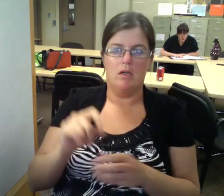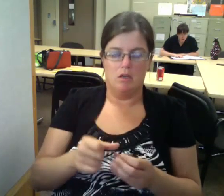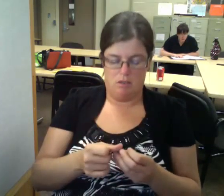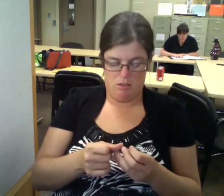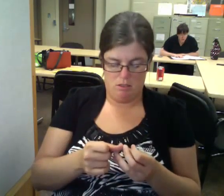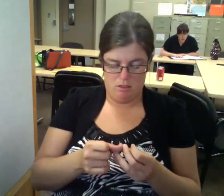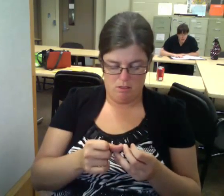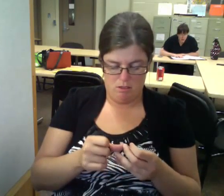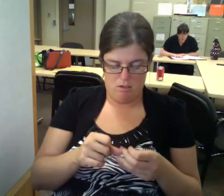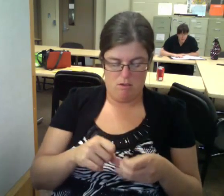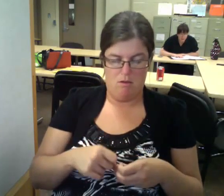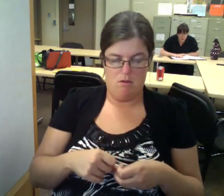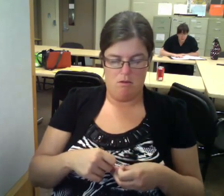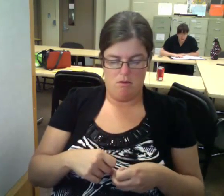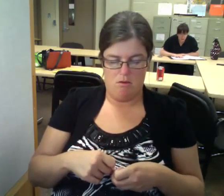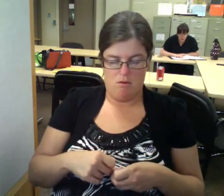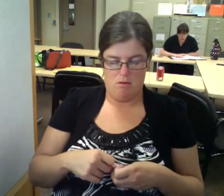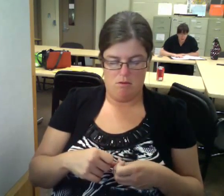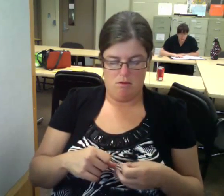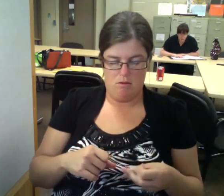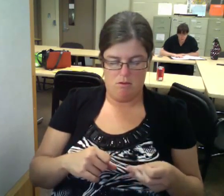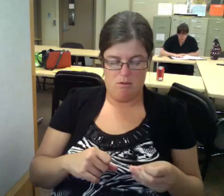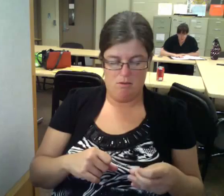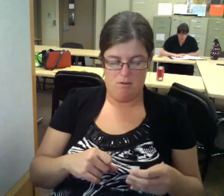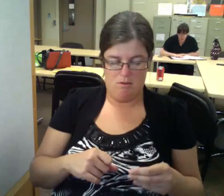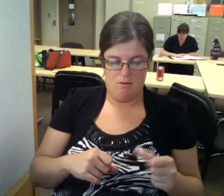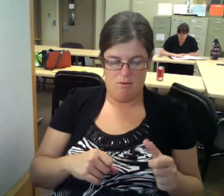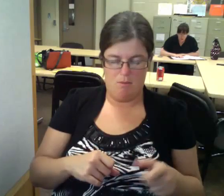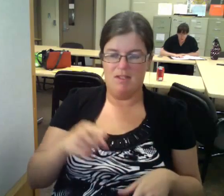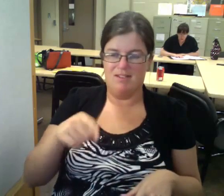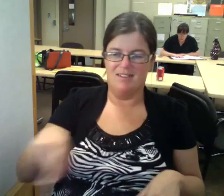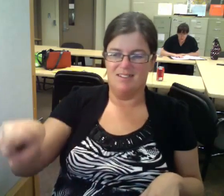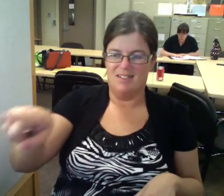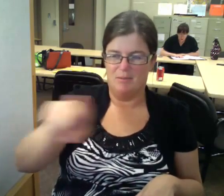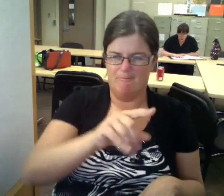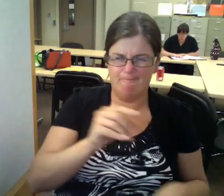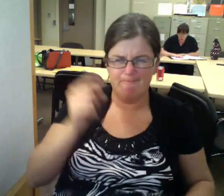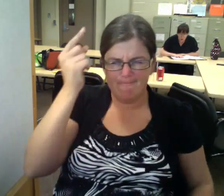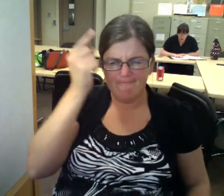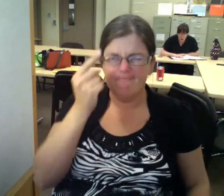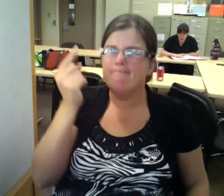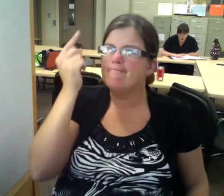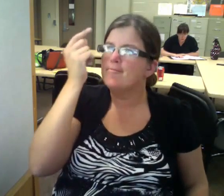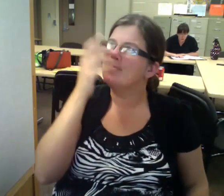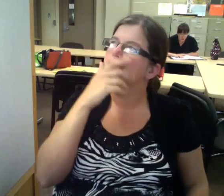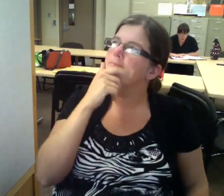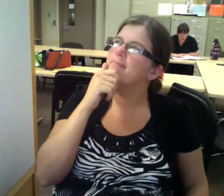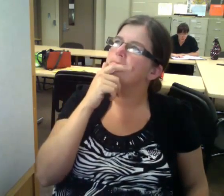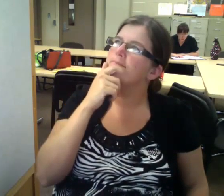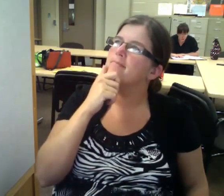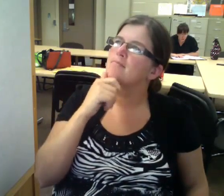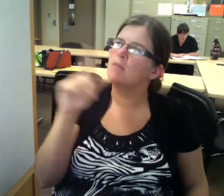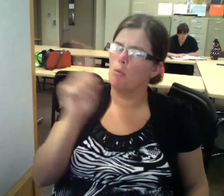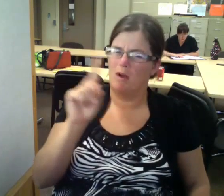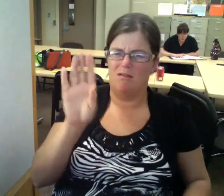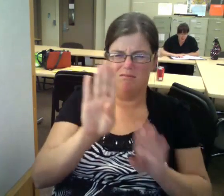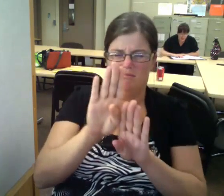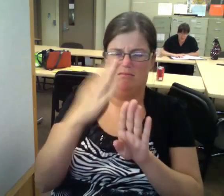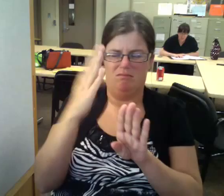Now, I bet some of you might be wondering to yourselves, where are we going to put the door? And you're